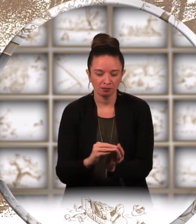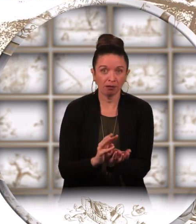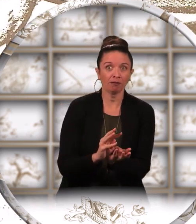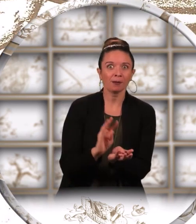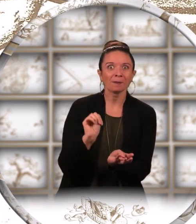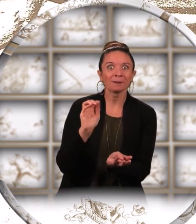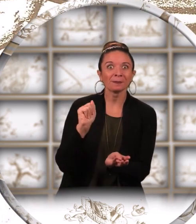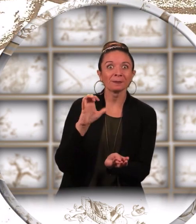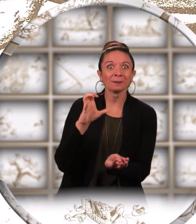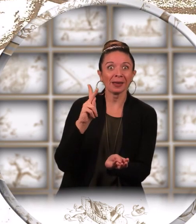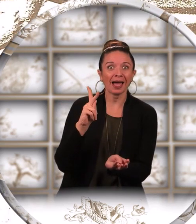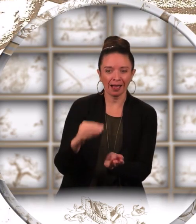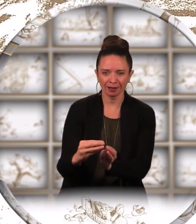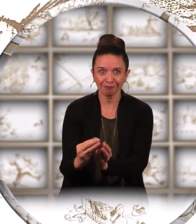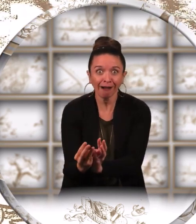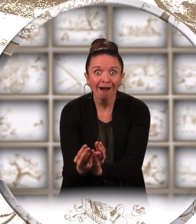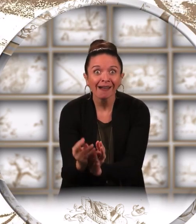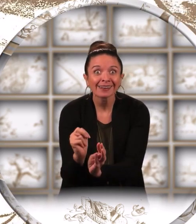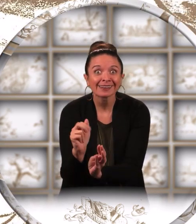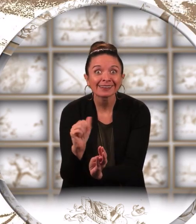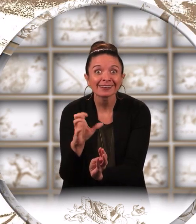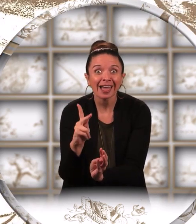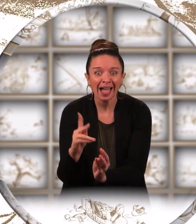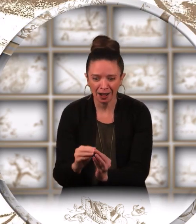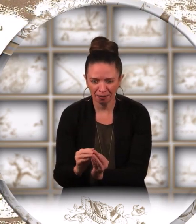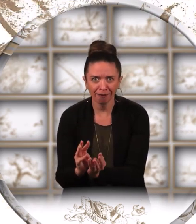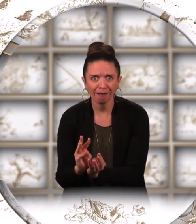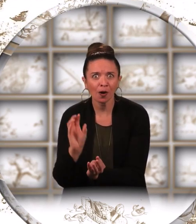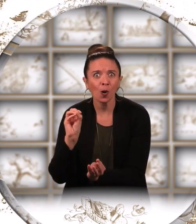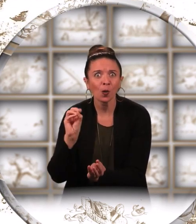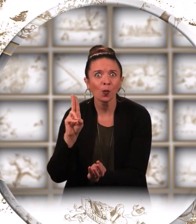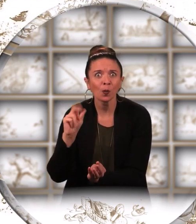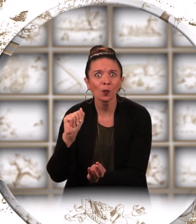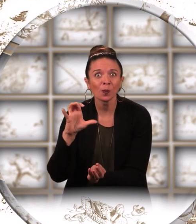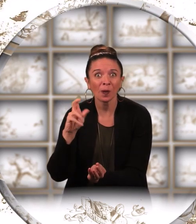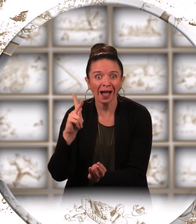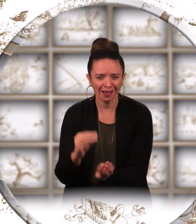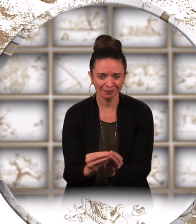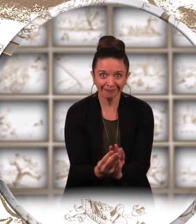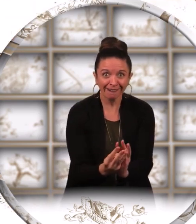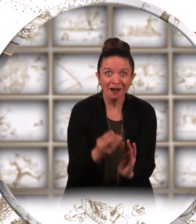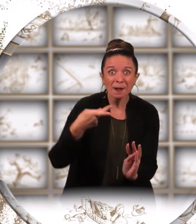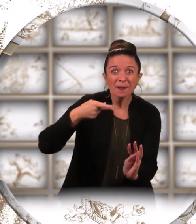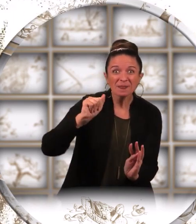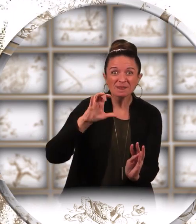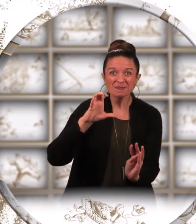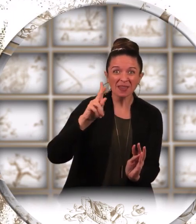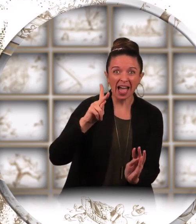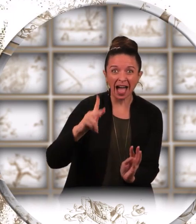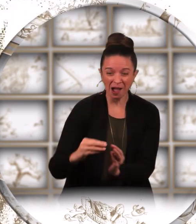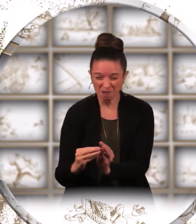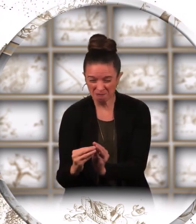Knack, and Whack, and Pack, and Quack.